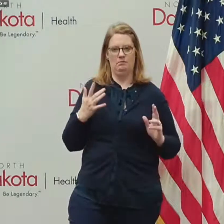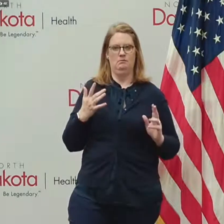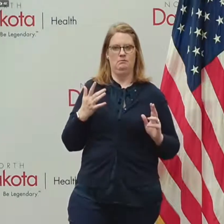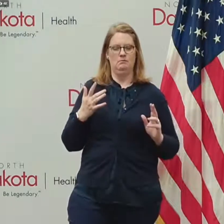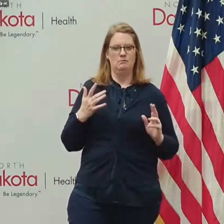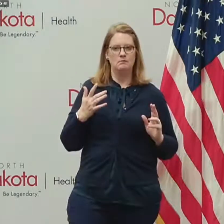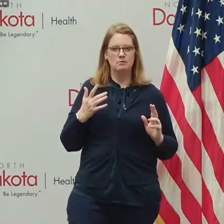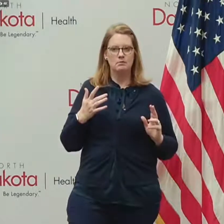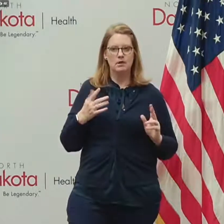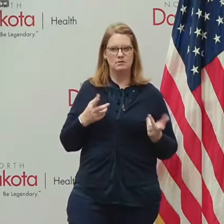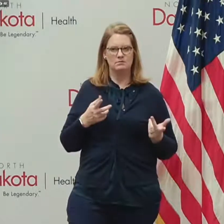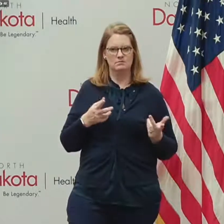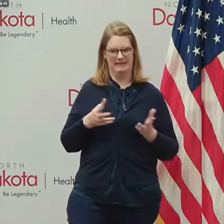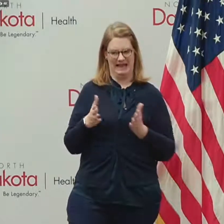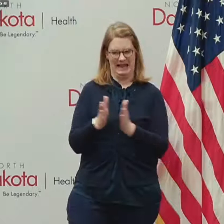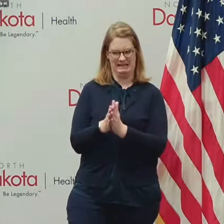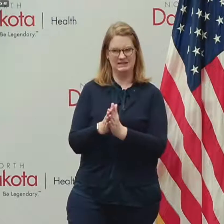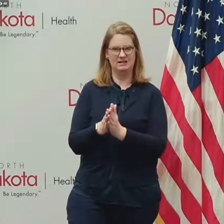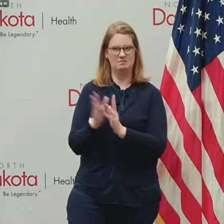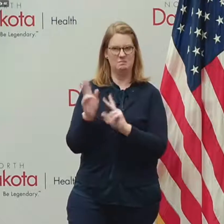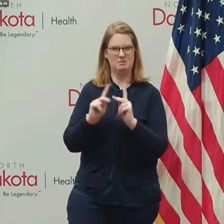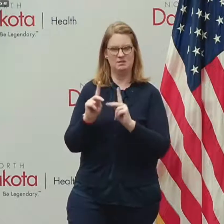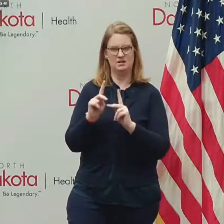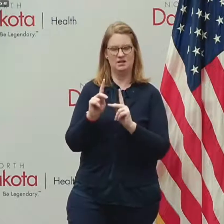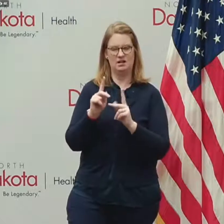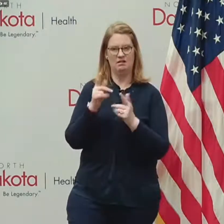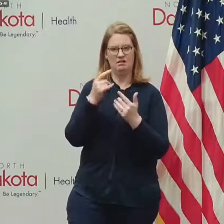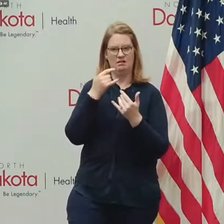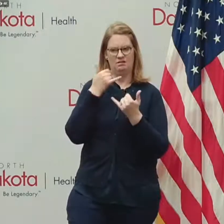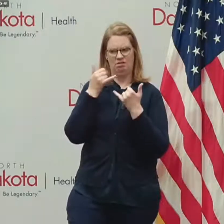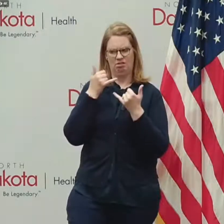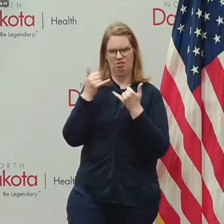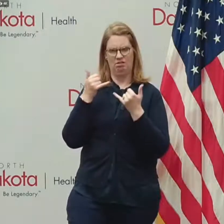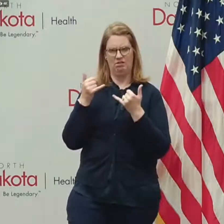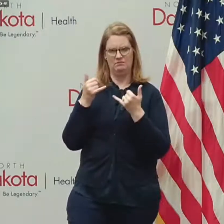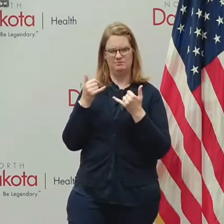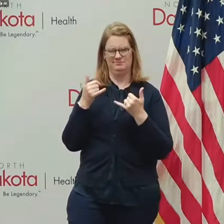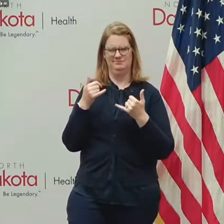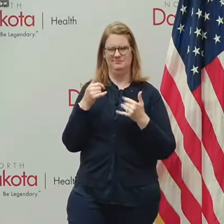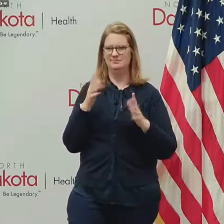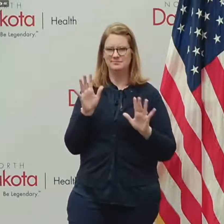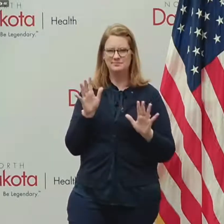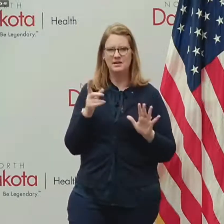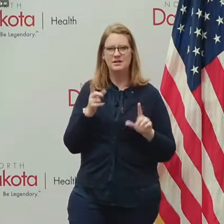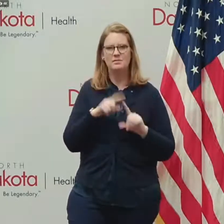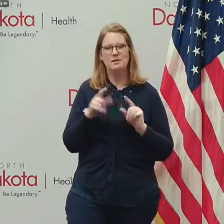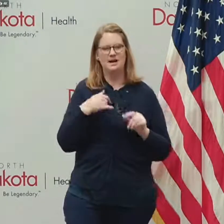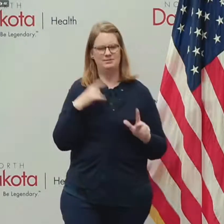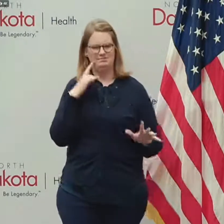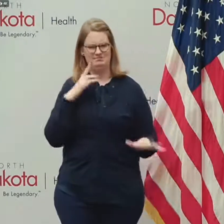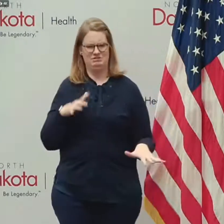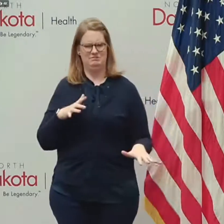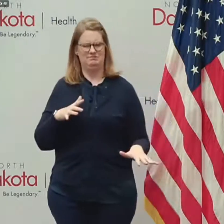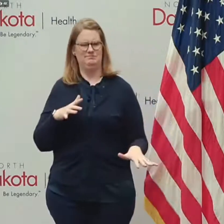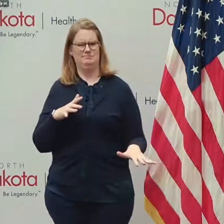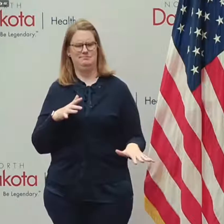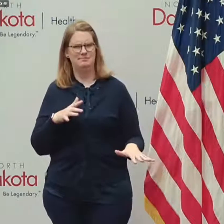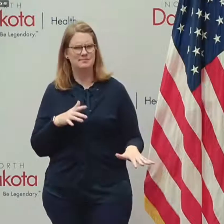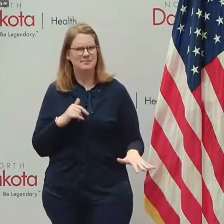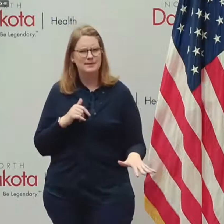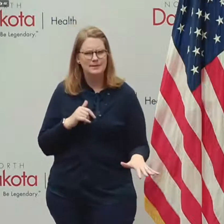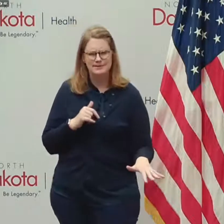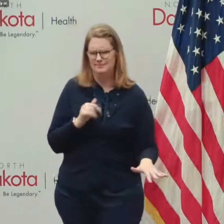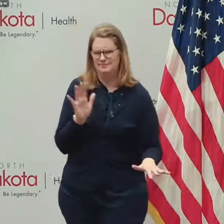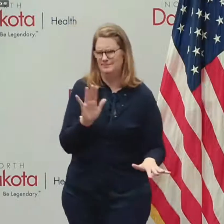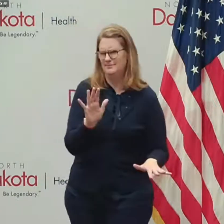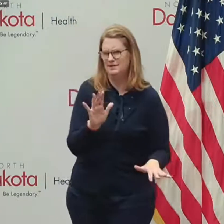somehow asking people to do their own contact tracing. I was kind of shocked when I saw a reaction to that, because I would hope that throughout